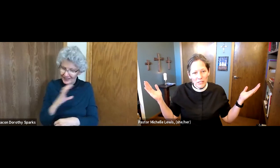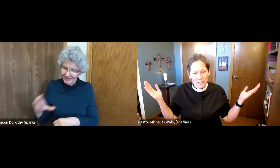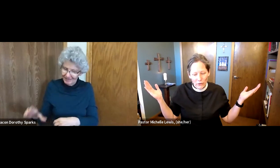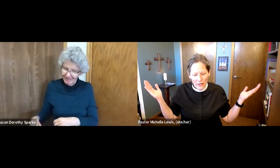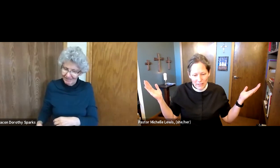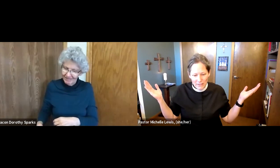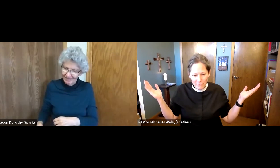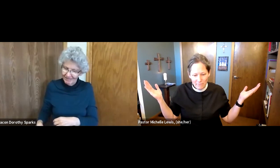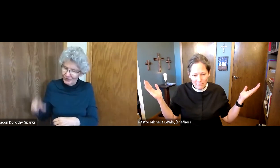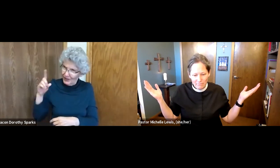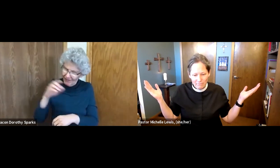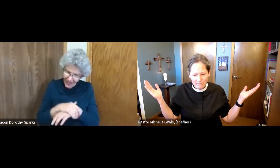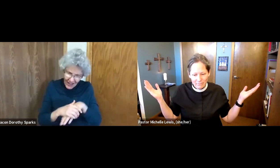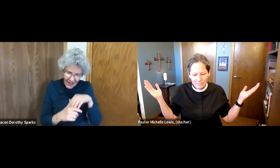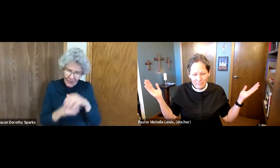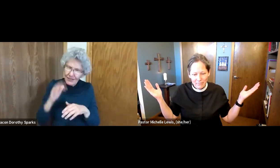Savior, Jesus Christ,